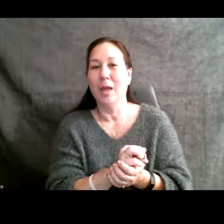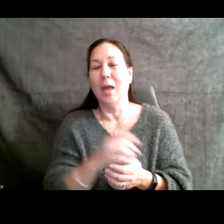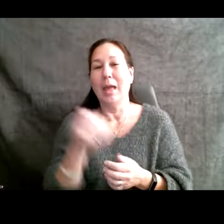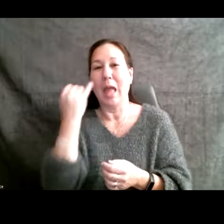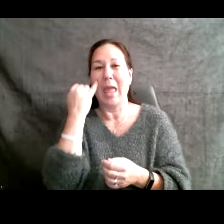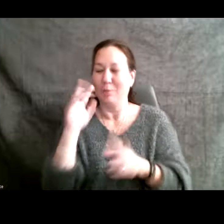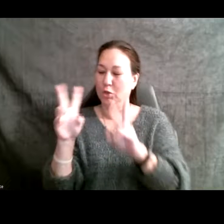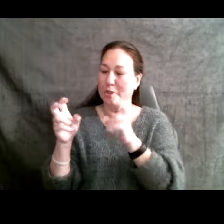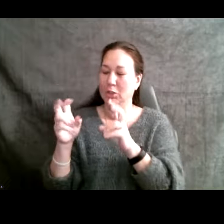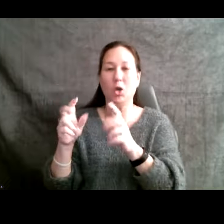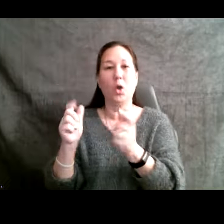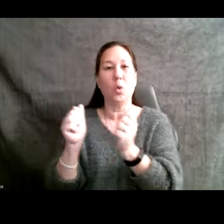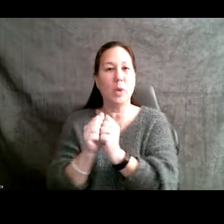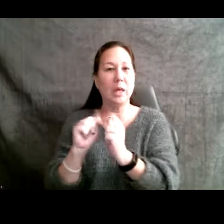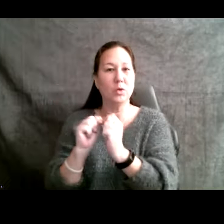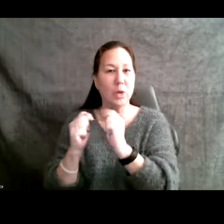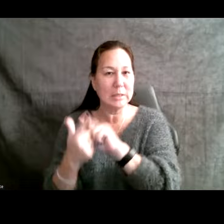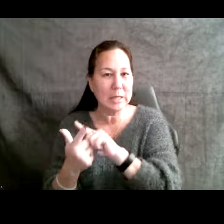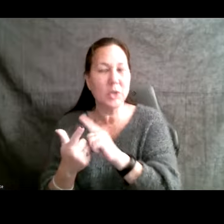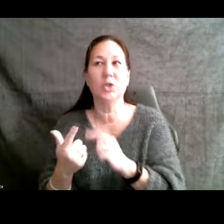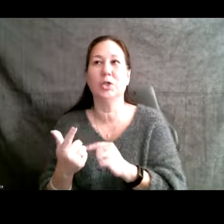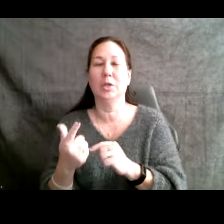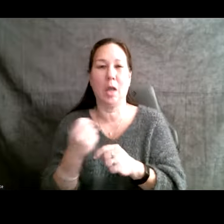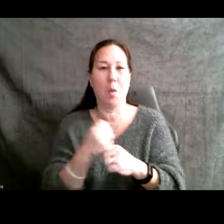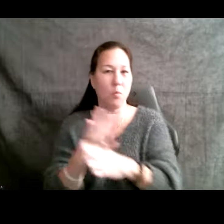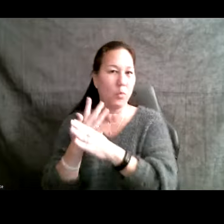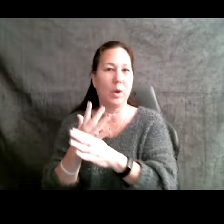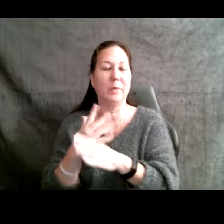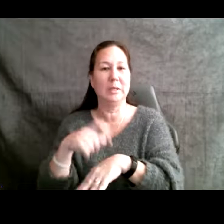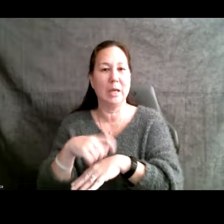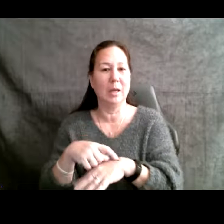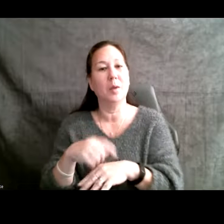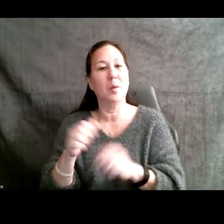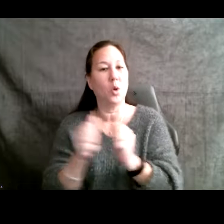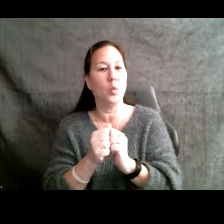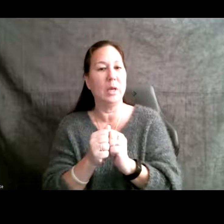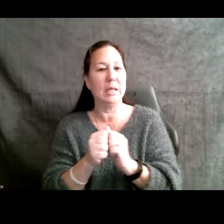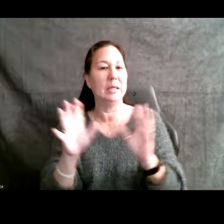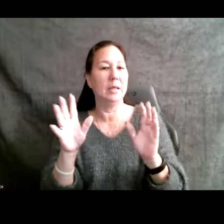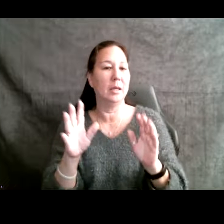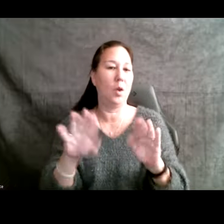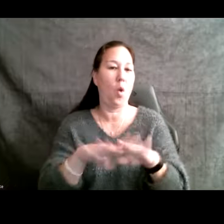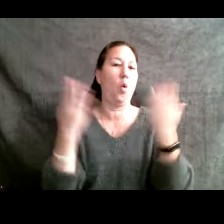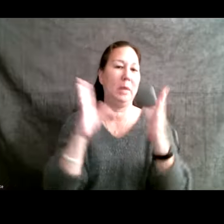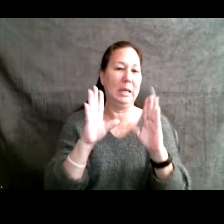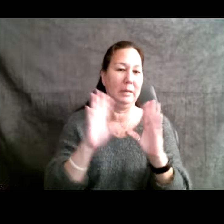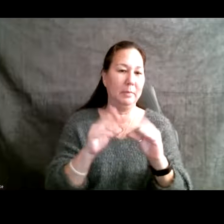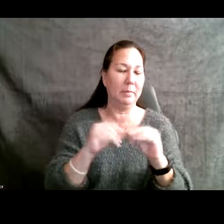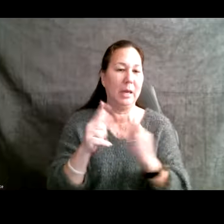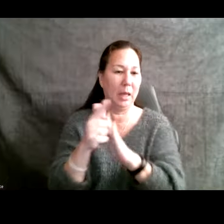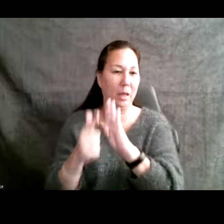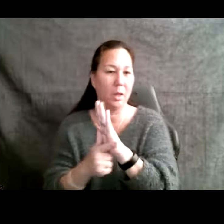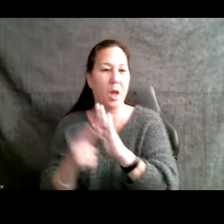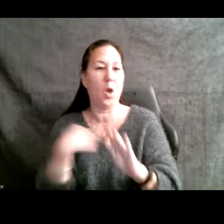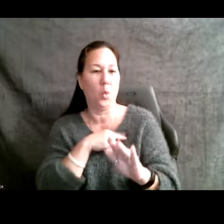translation and prep time under the open meeting law, we do need to get agenda items up, at